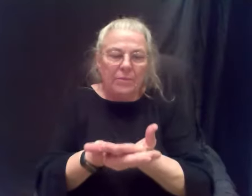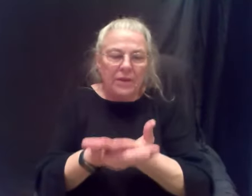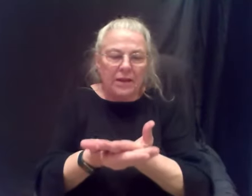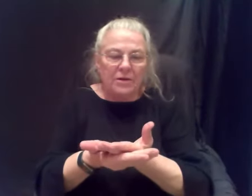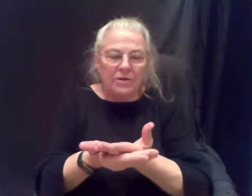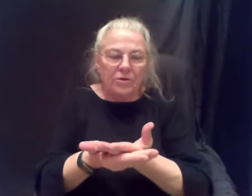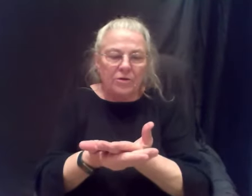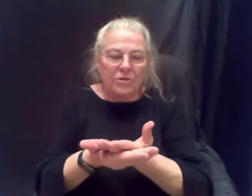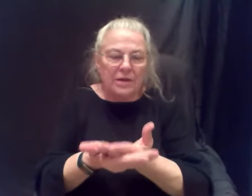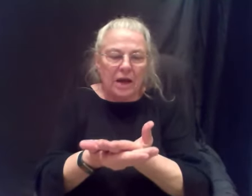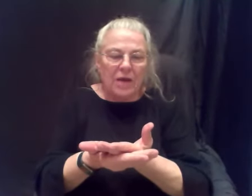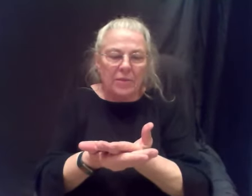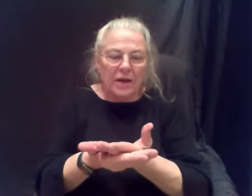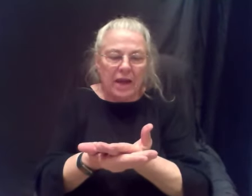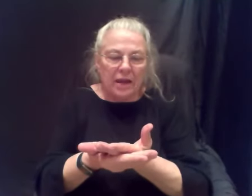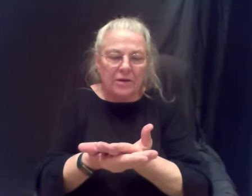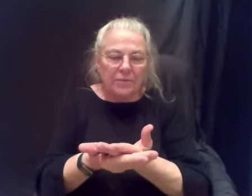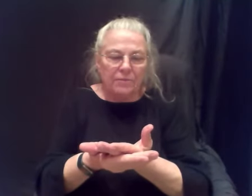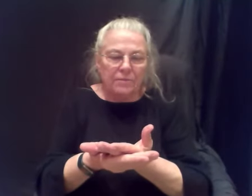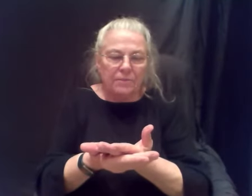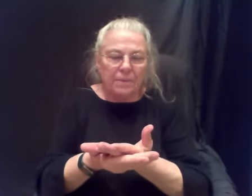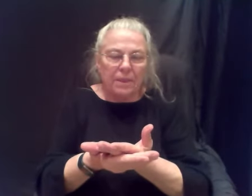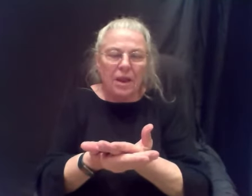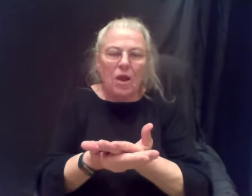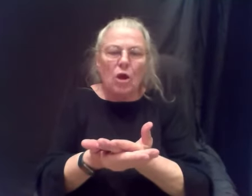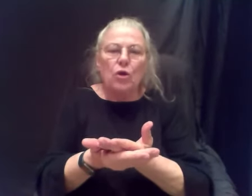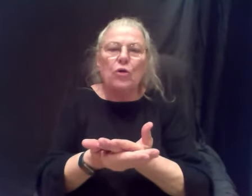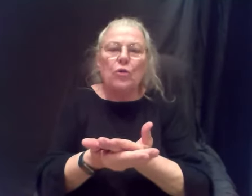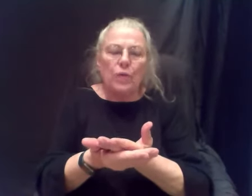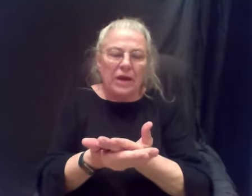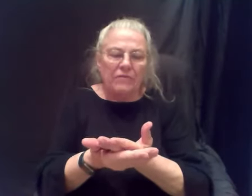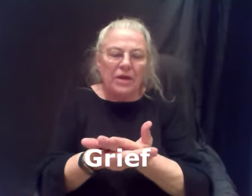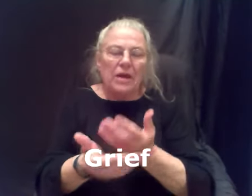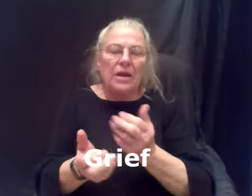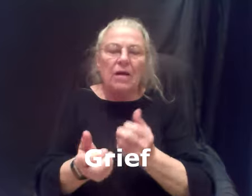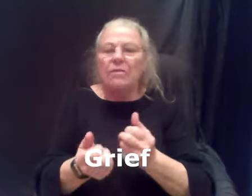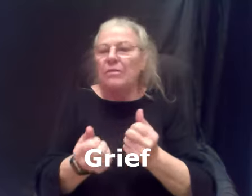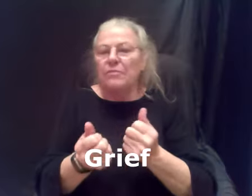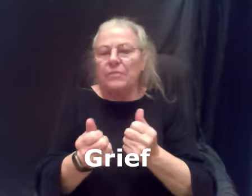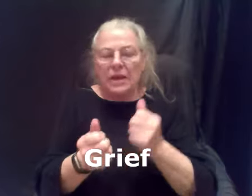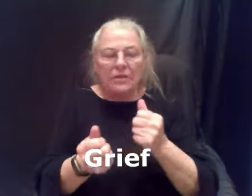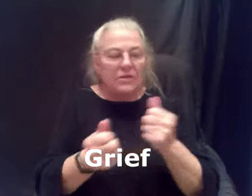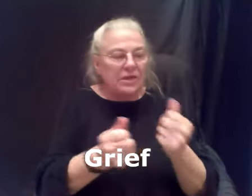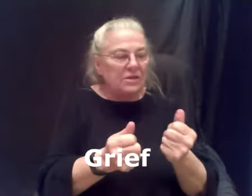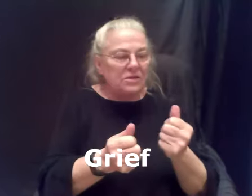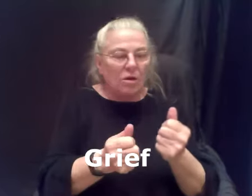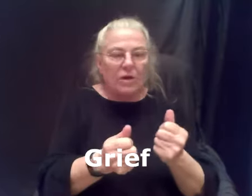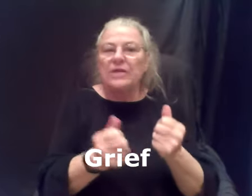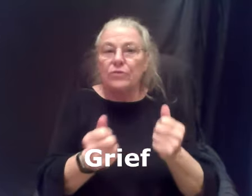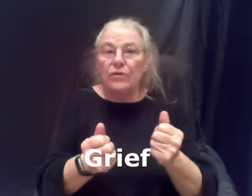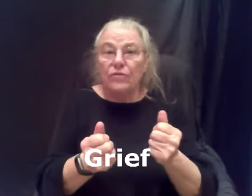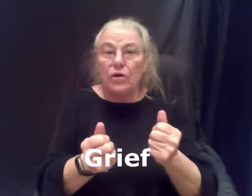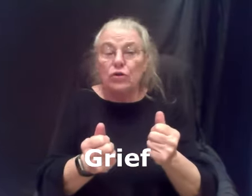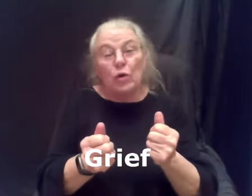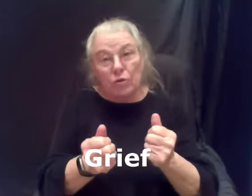into your non-dominant hand. Grief. Now, in this song, it's referring to a